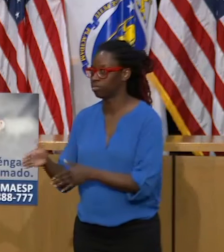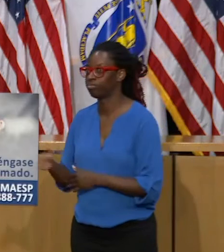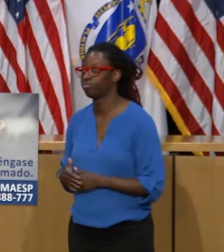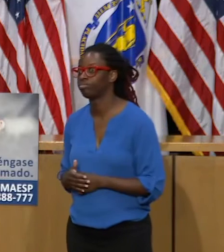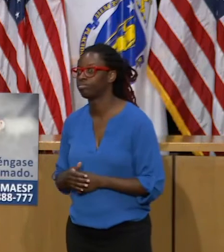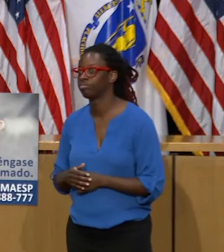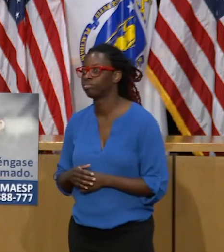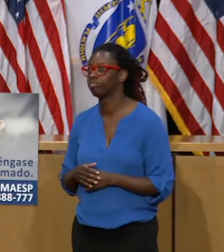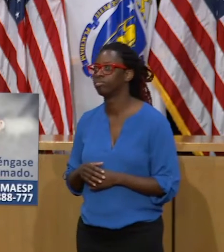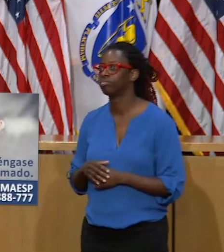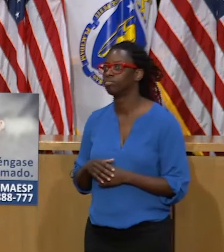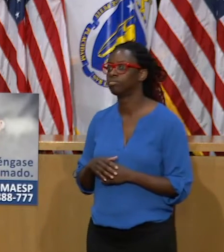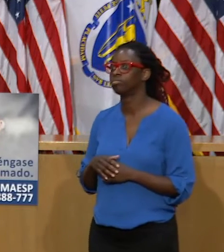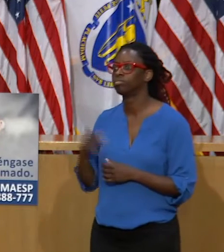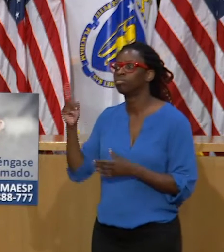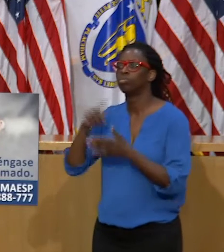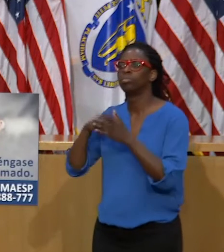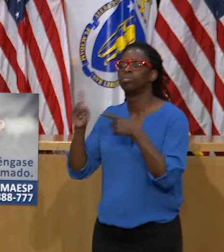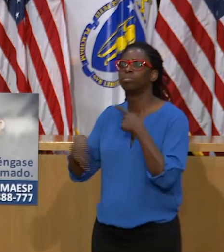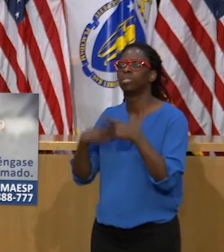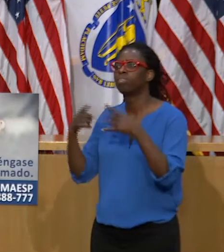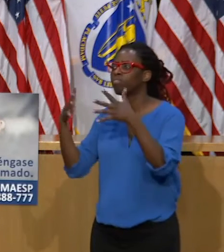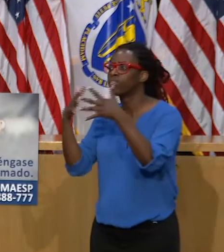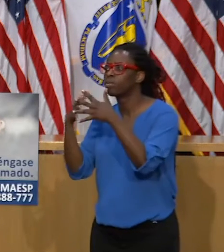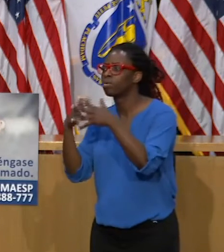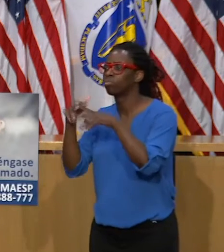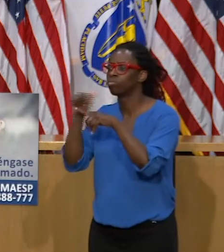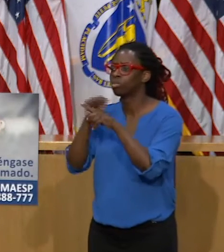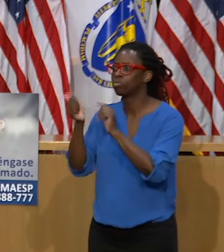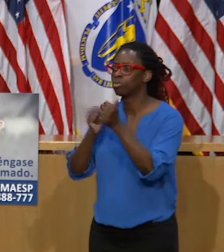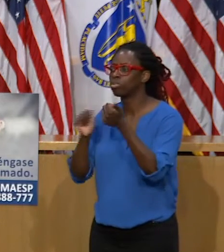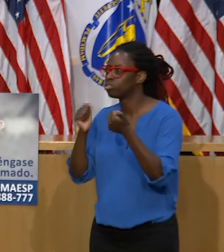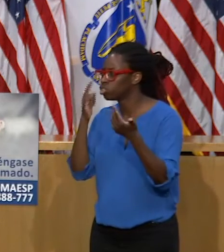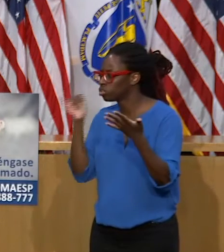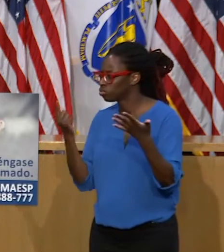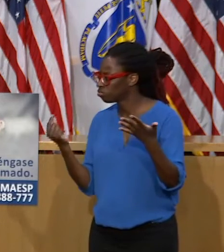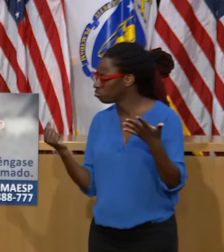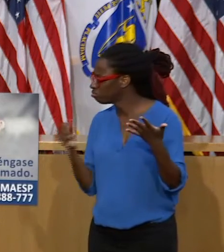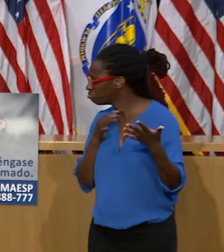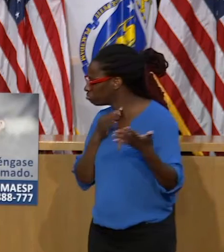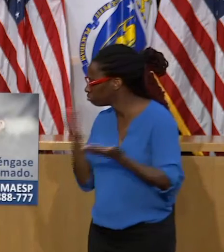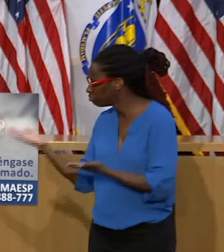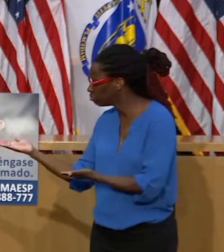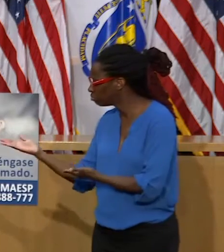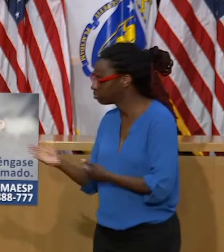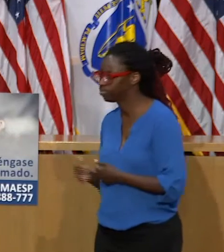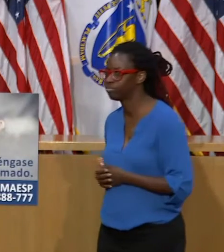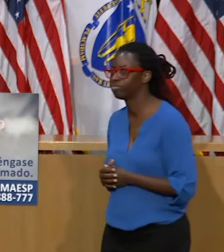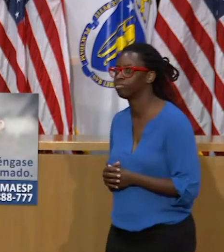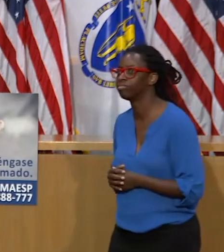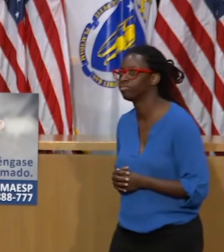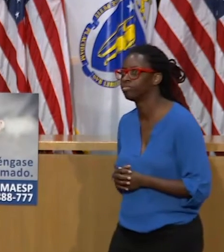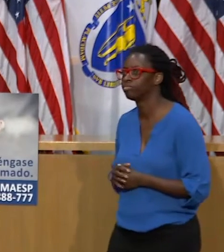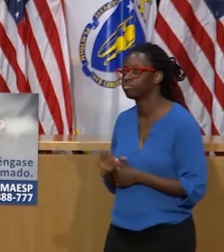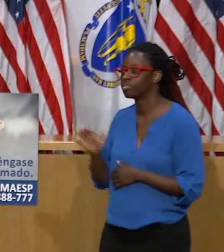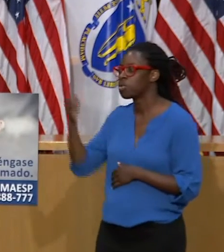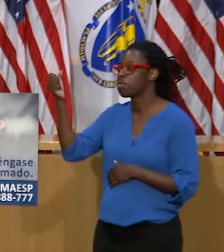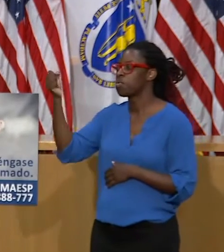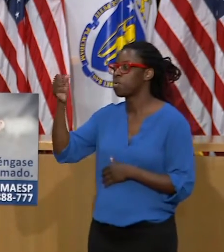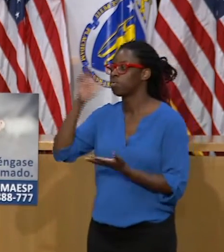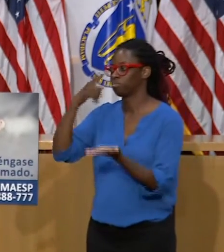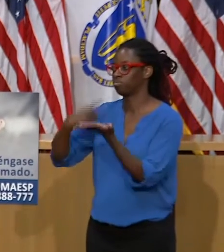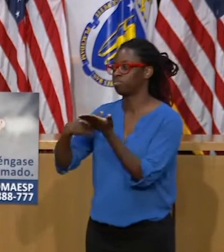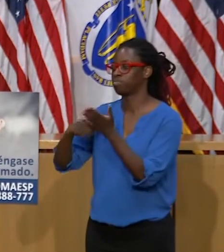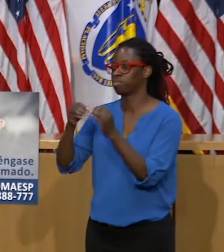So both transportation and fall sports will be coming out in our July guidance. We recognize that particularly students